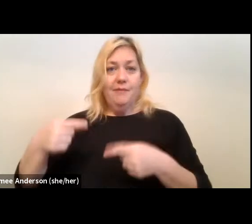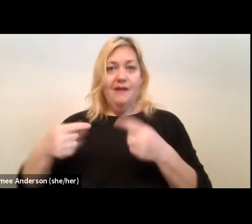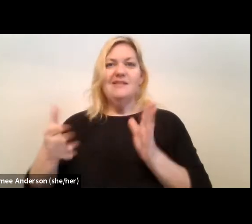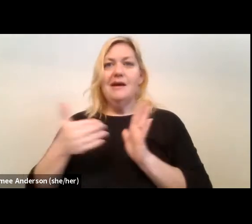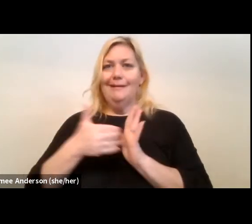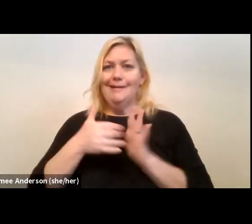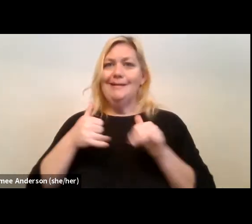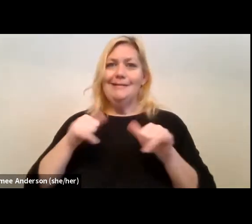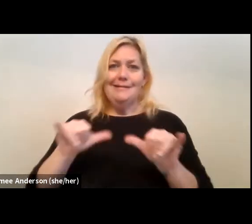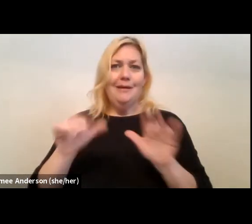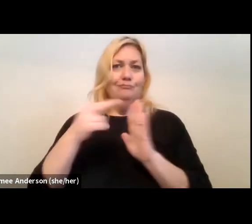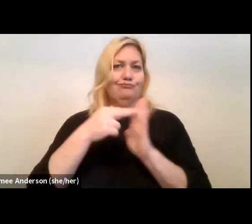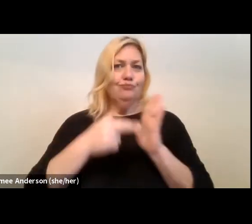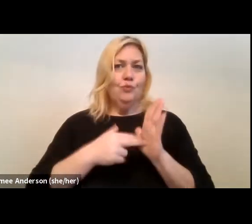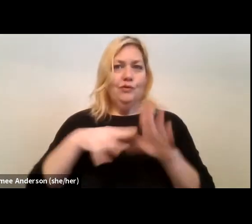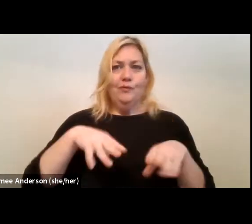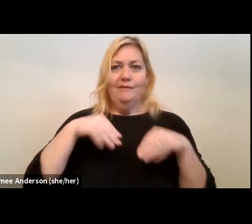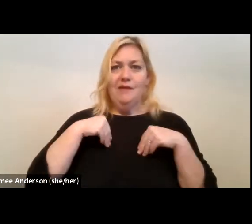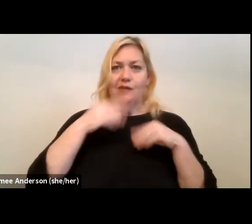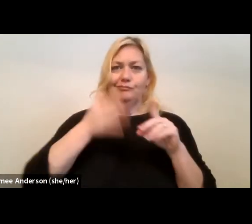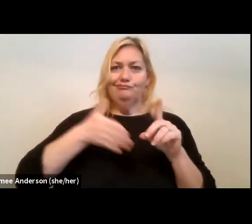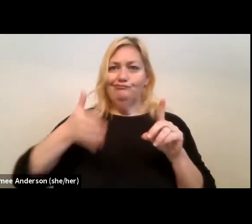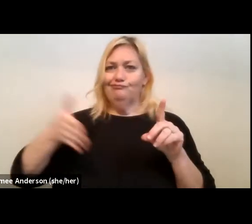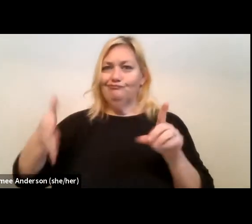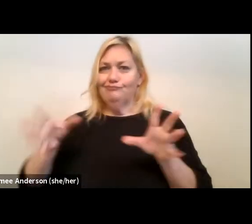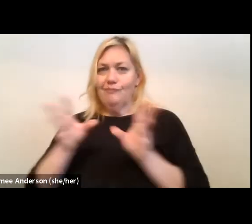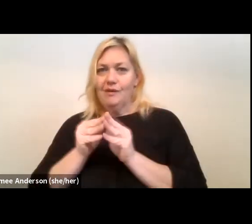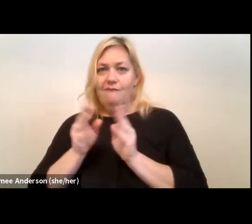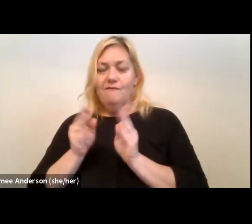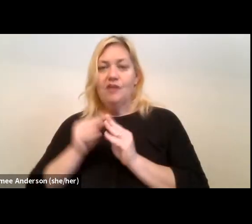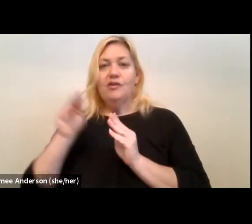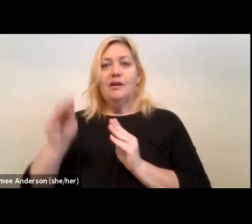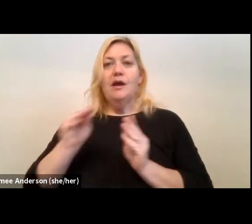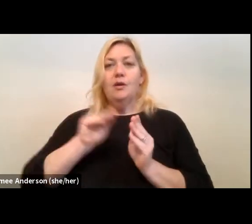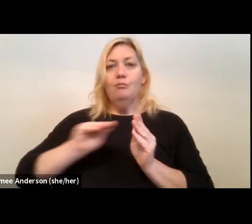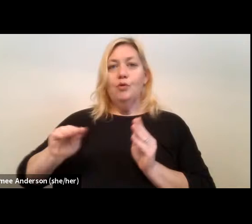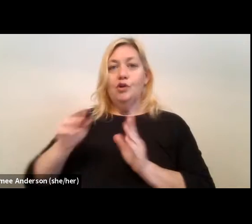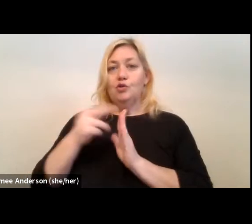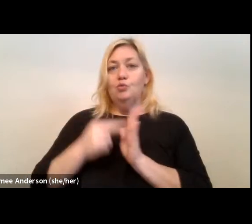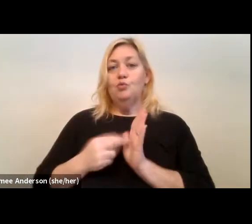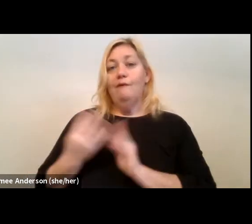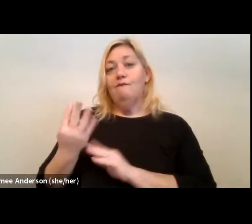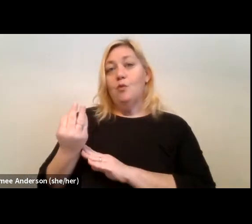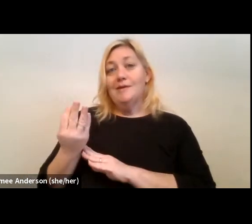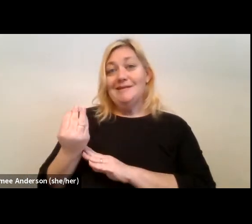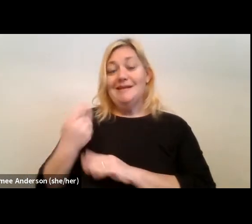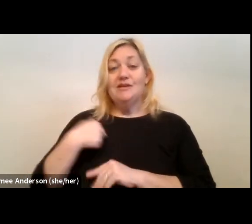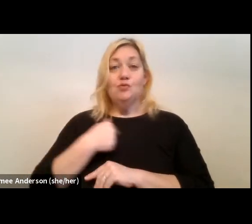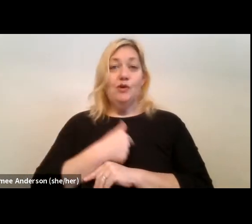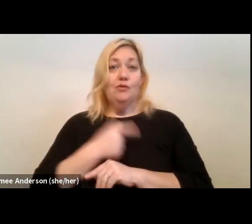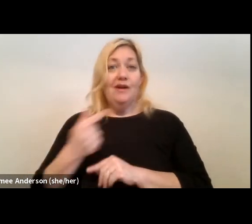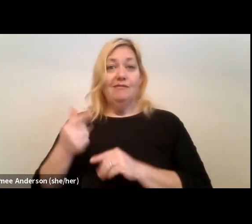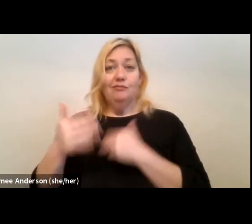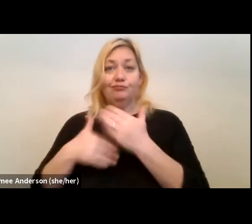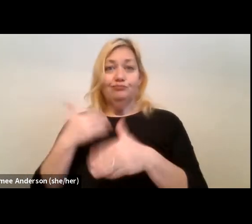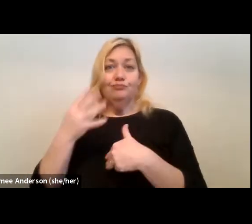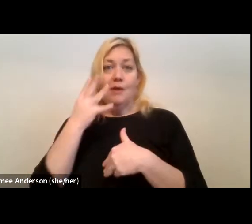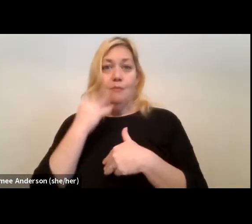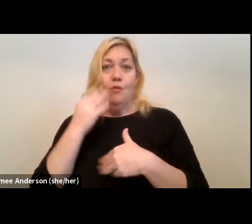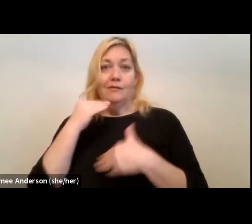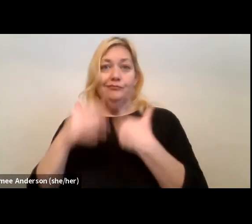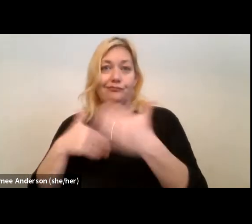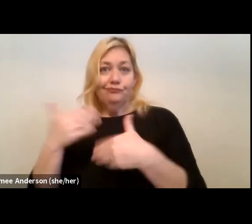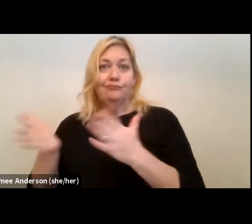we've adopted in almost every convention. And they're put into Rule 14 so that we don't have to go through that process at the convention